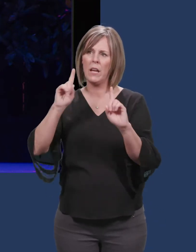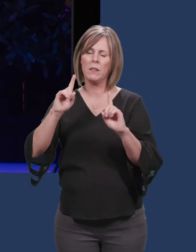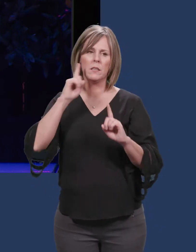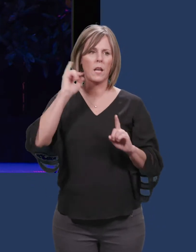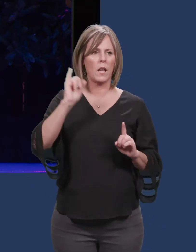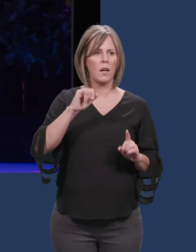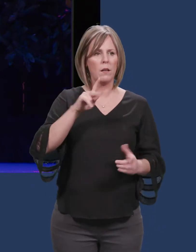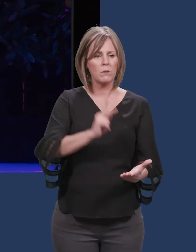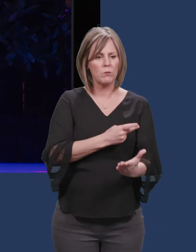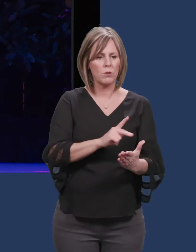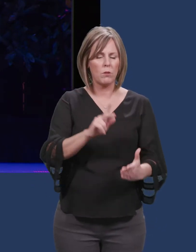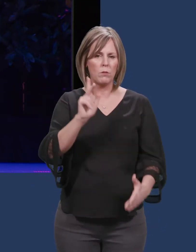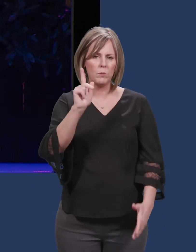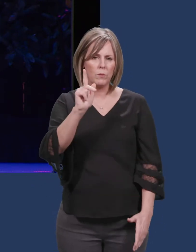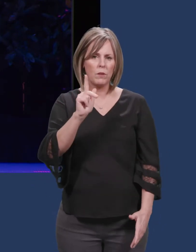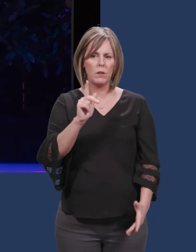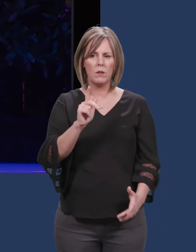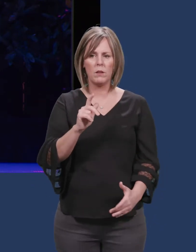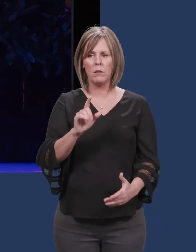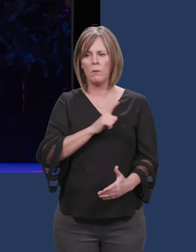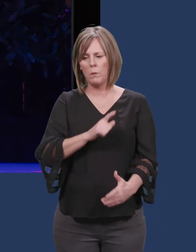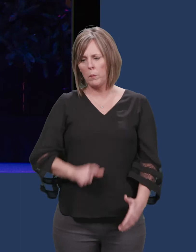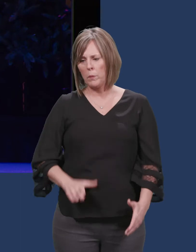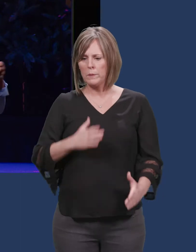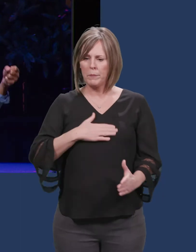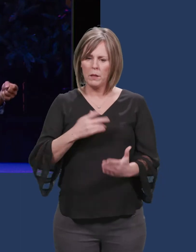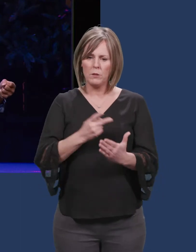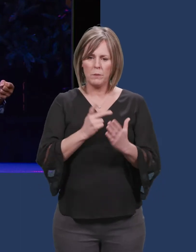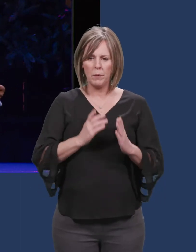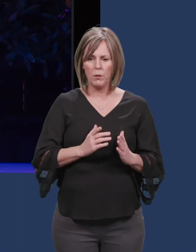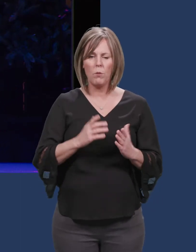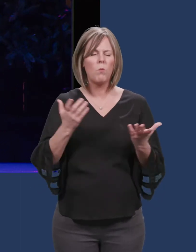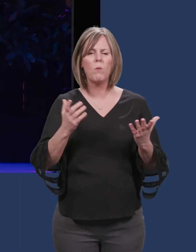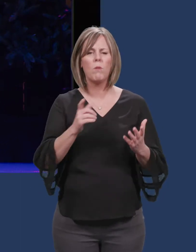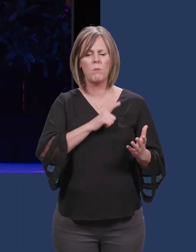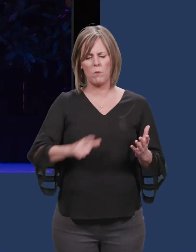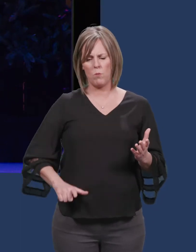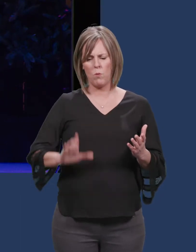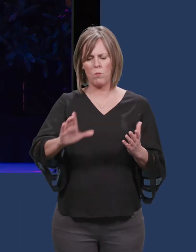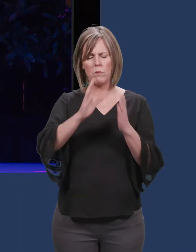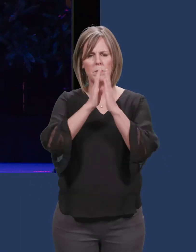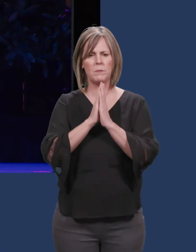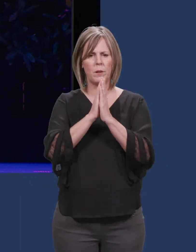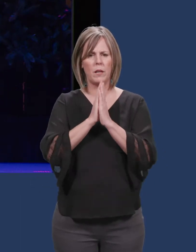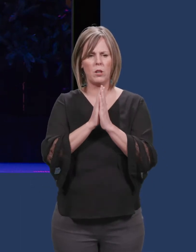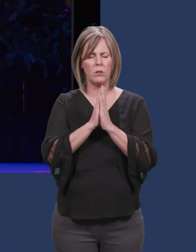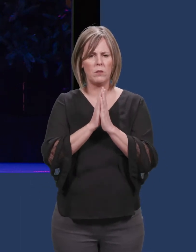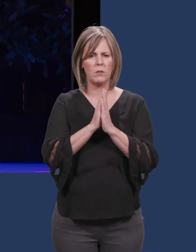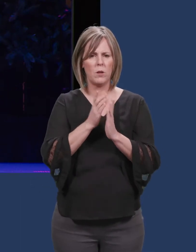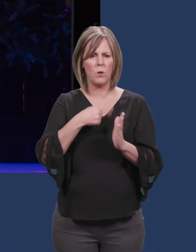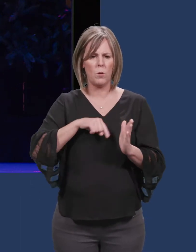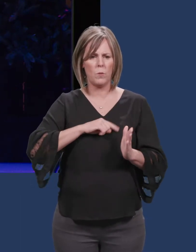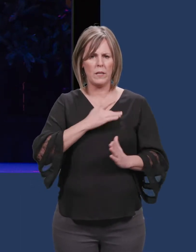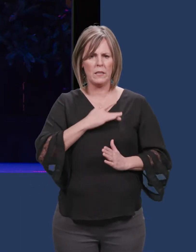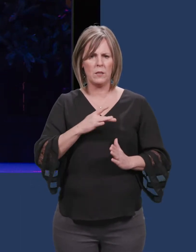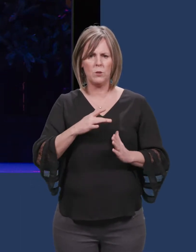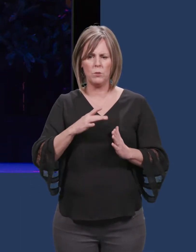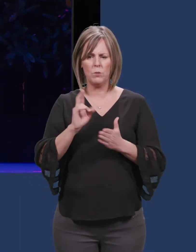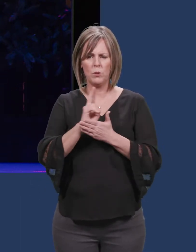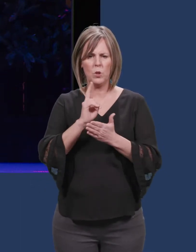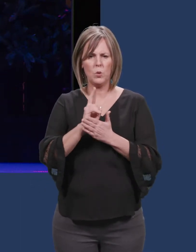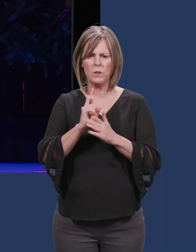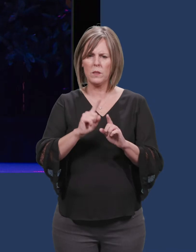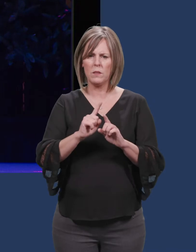shepherd, or the Lord's Prayer. And we've taken it out of context. And when we take it out of context, we lose what God is